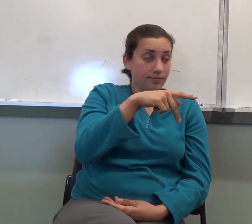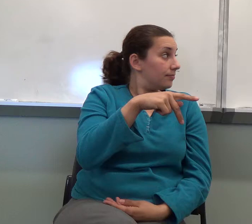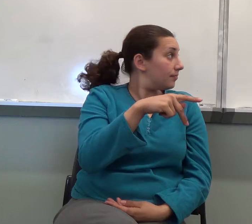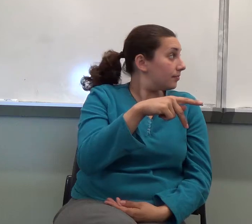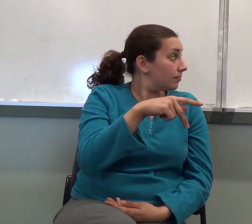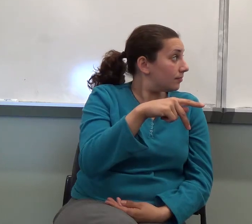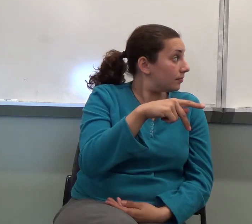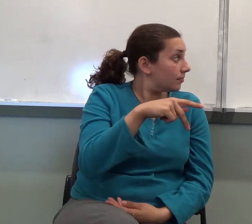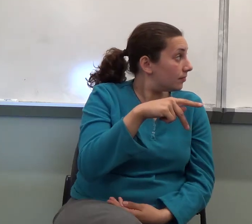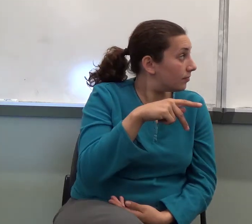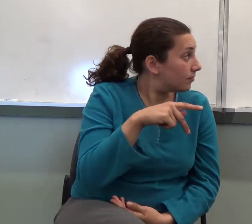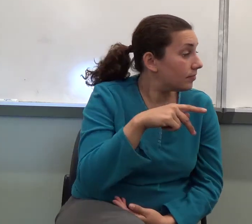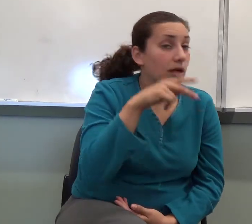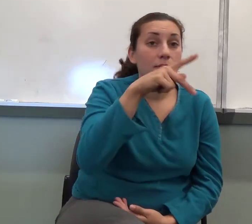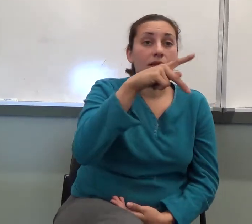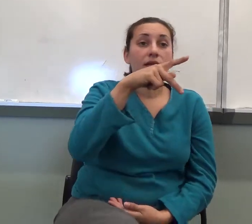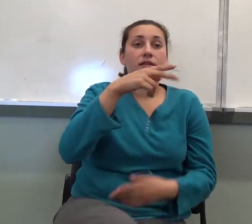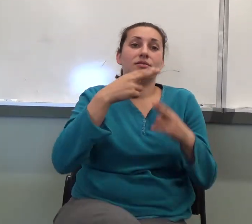is called the principal.